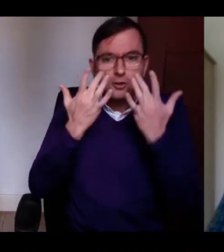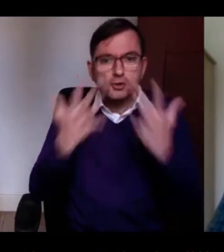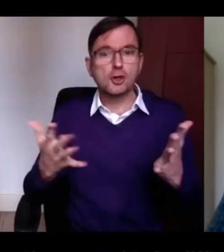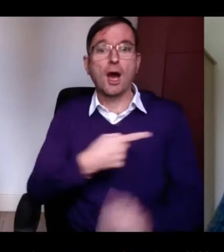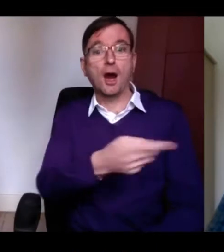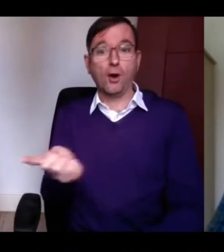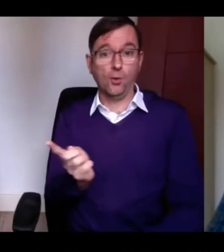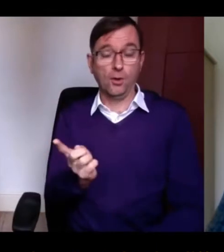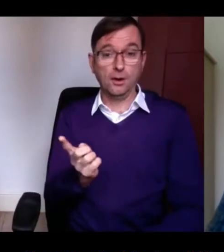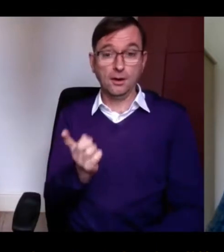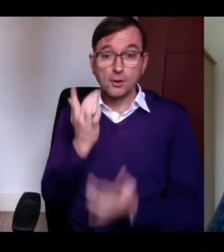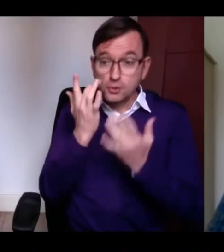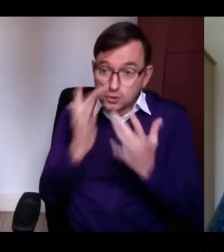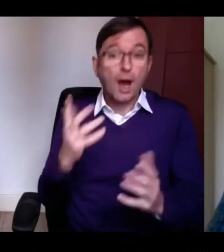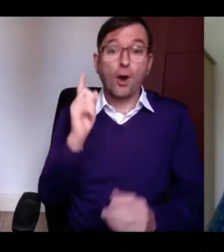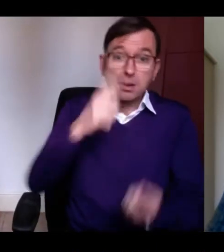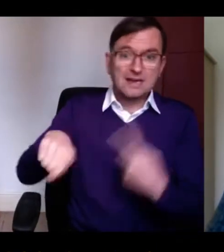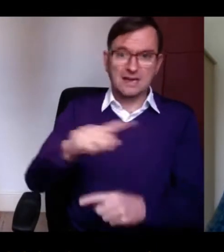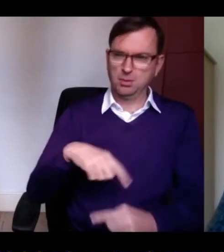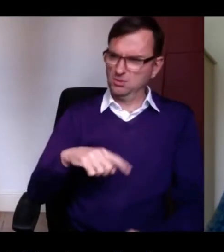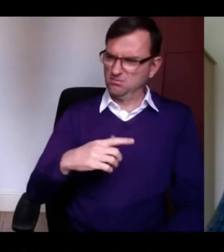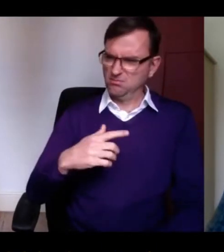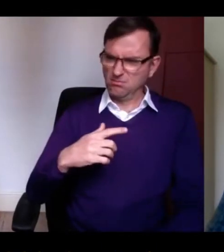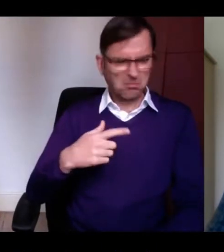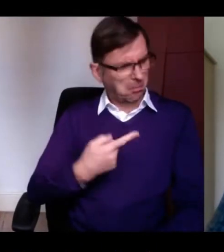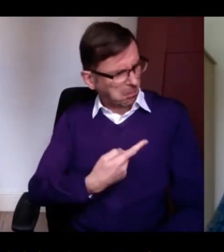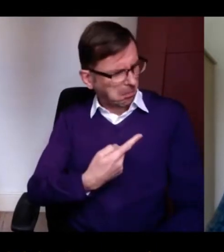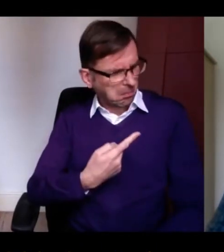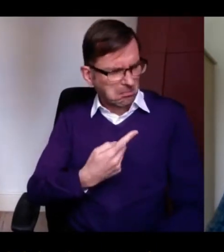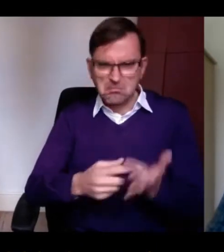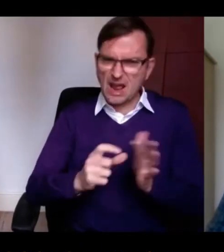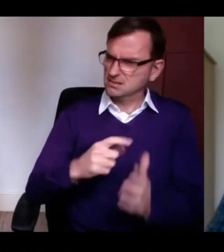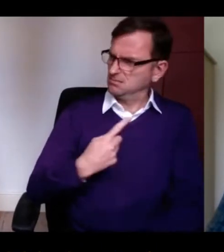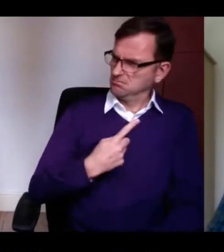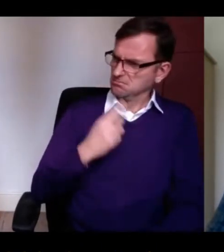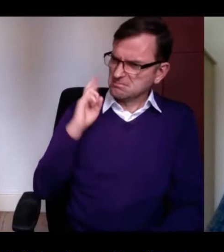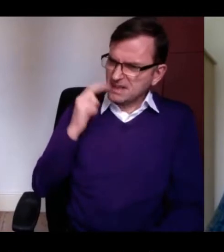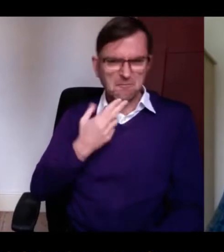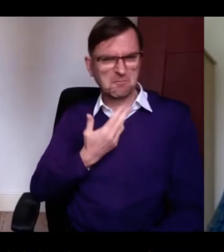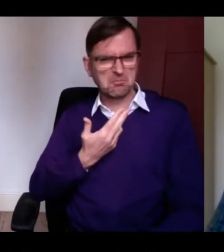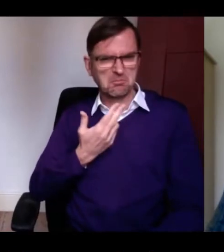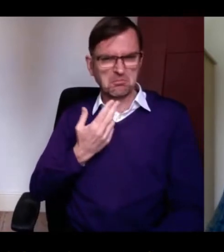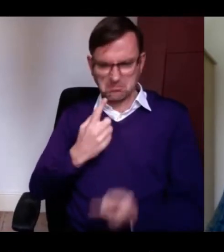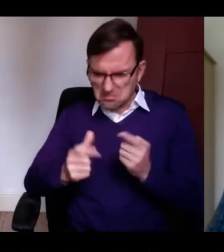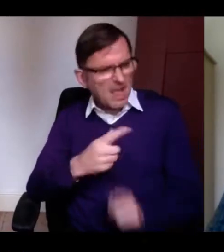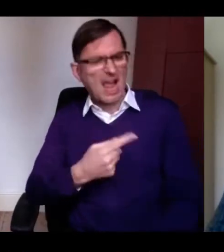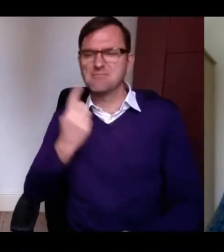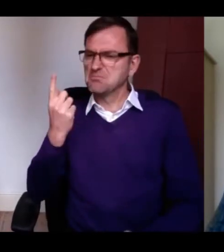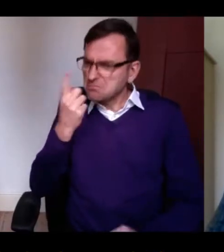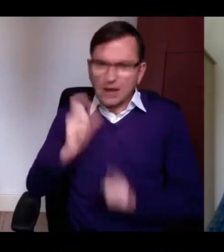difference, diversity. And I think having a deaf person be an MC, a sign user,